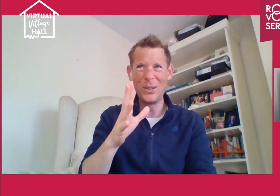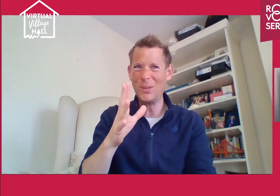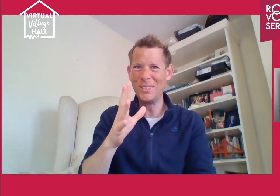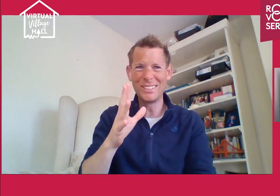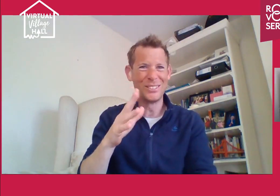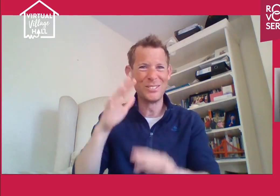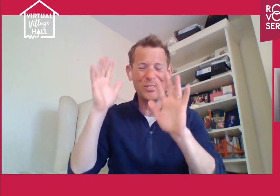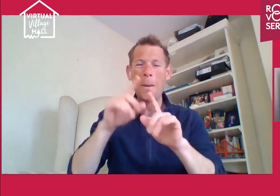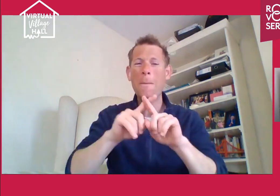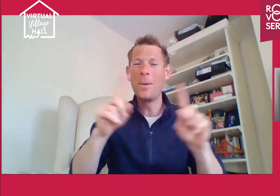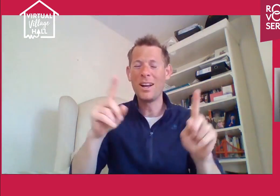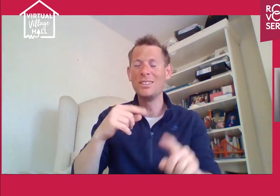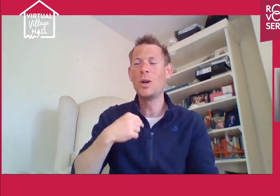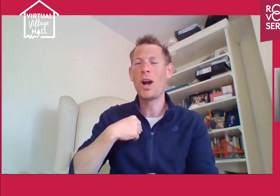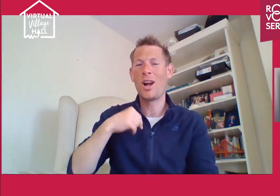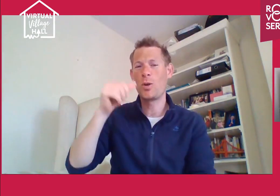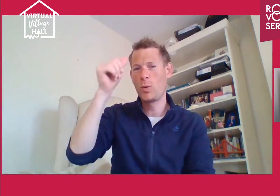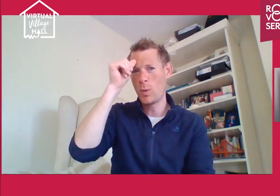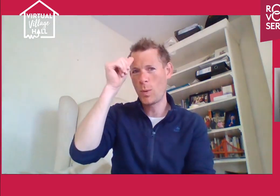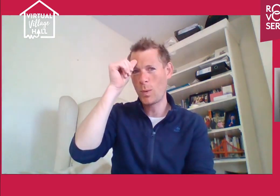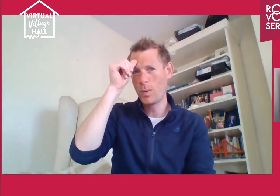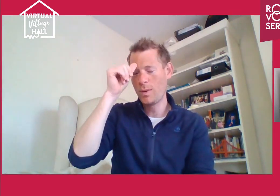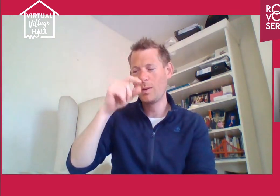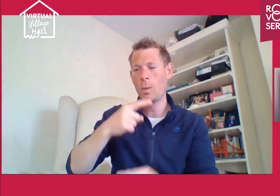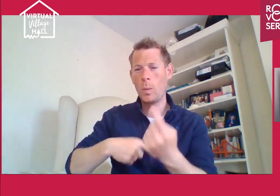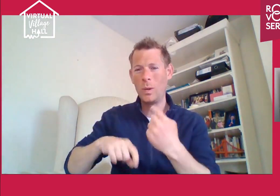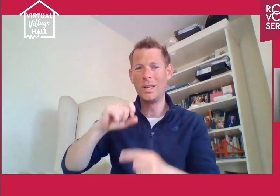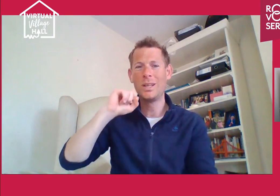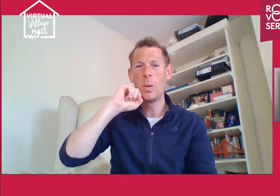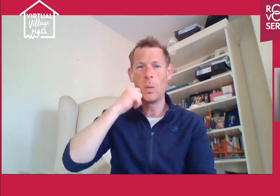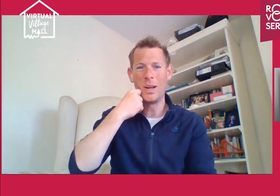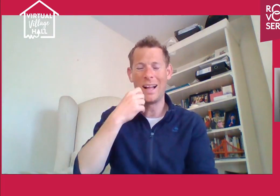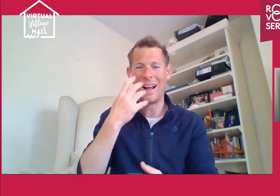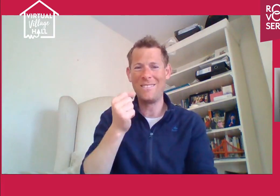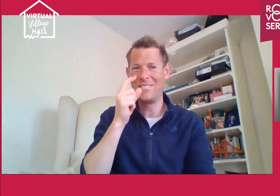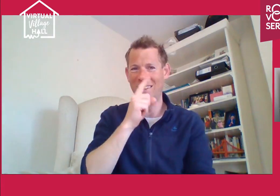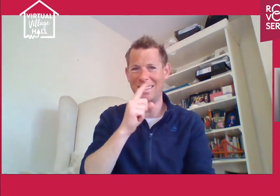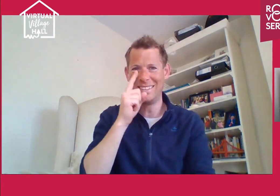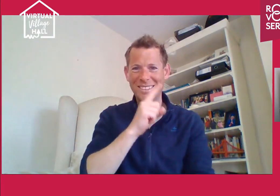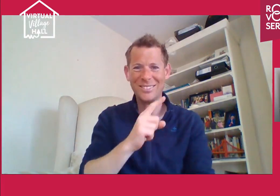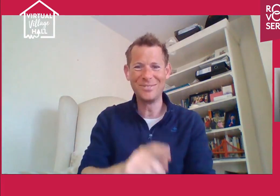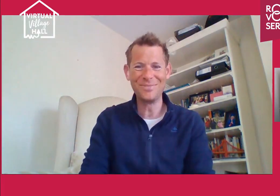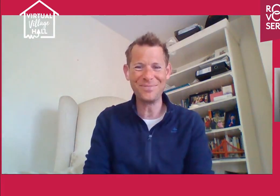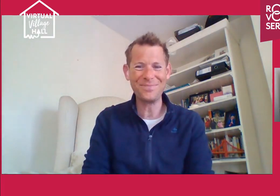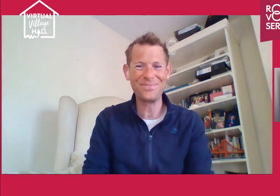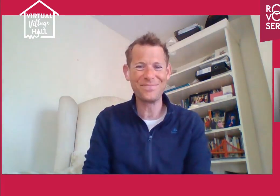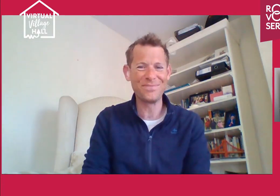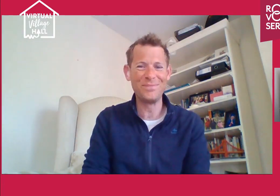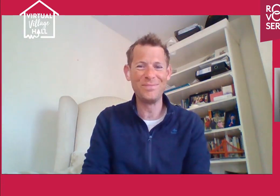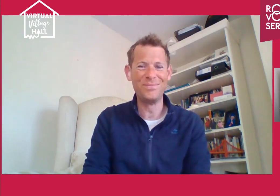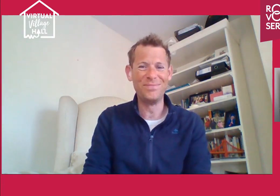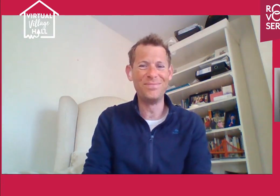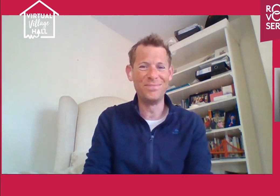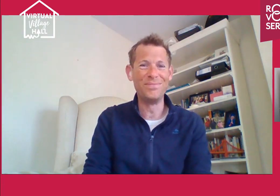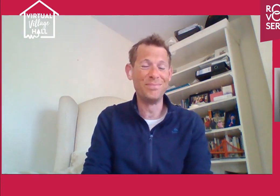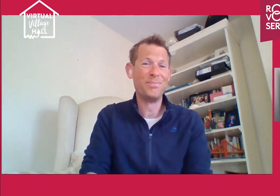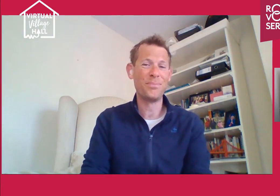So I'm not looking forward to the rain, but I know we'll still have a great time, be great fun.